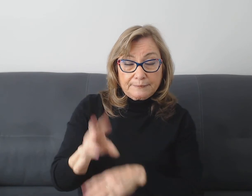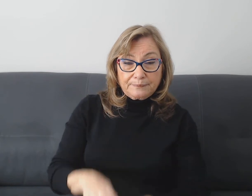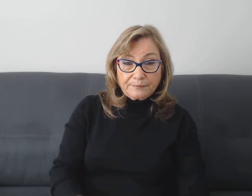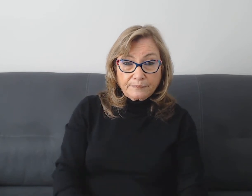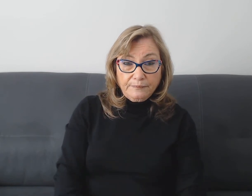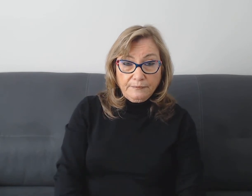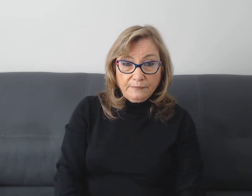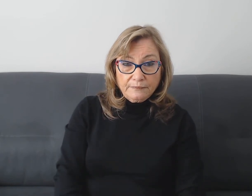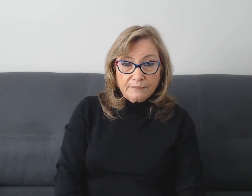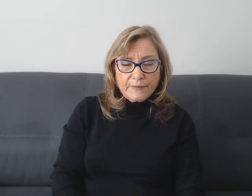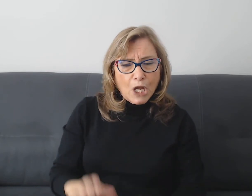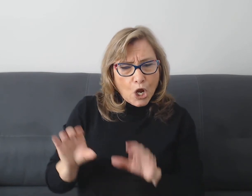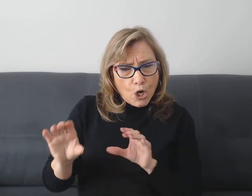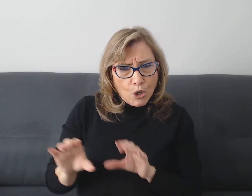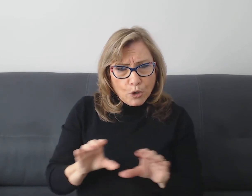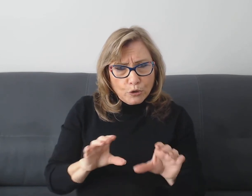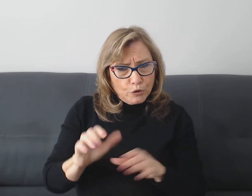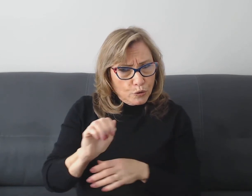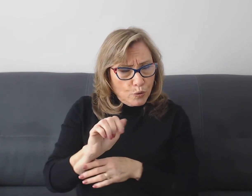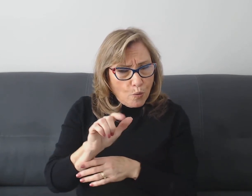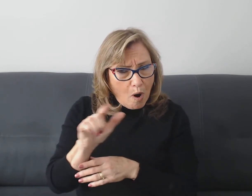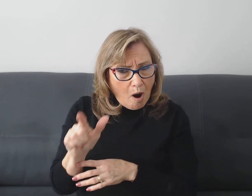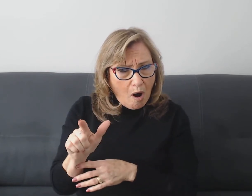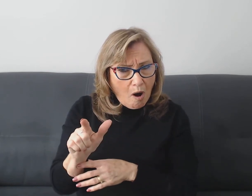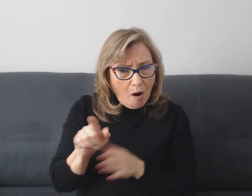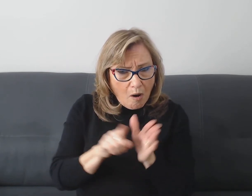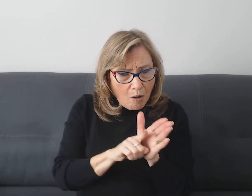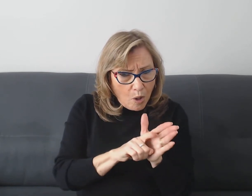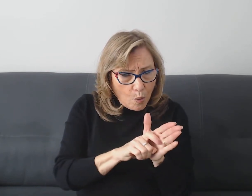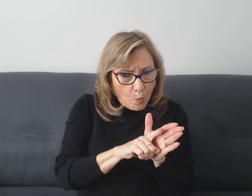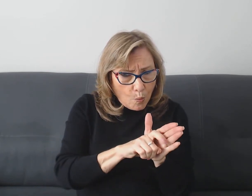Do all worms have segmented bodies?